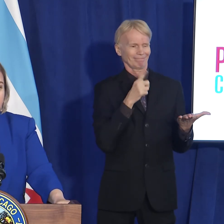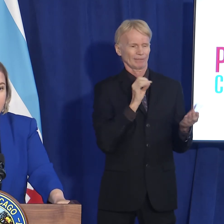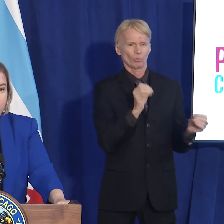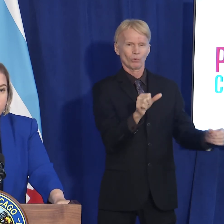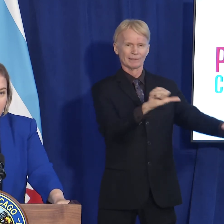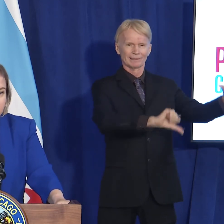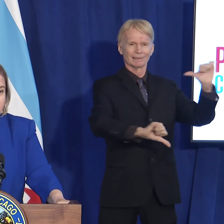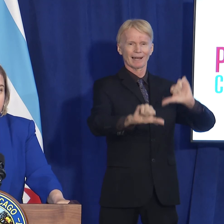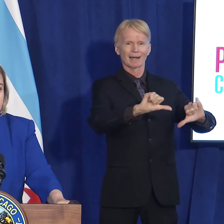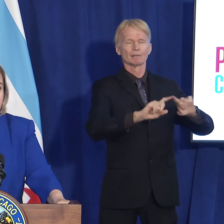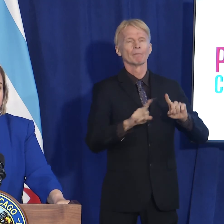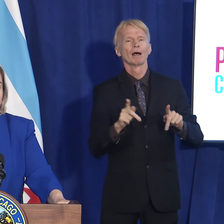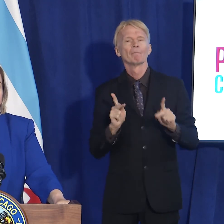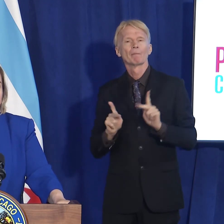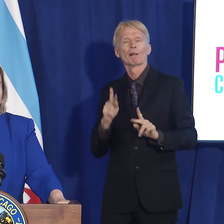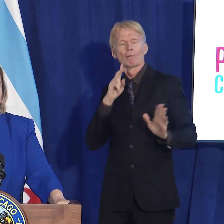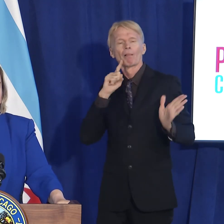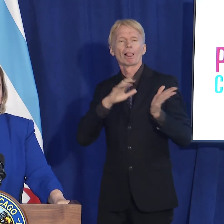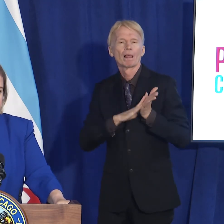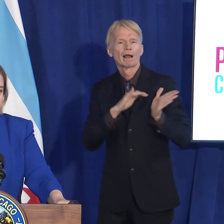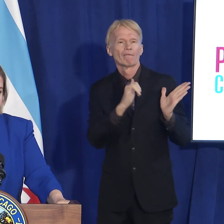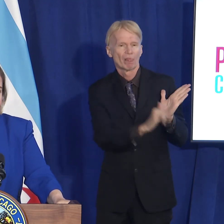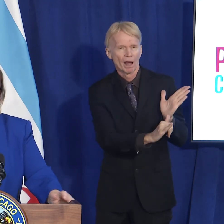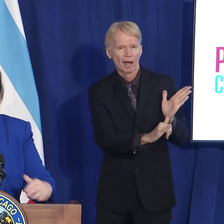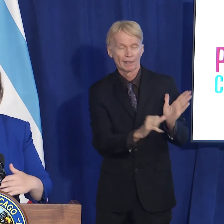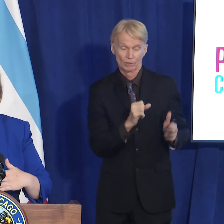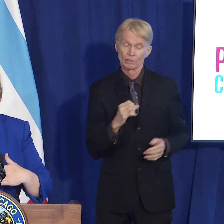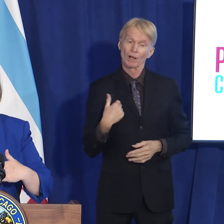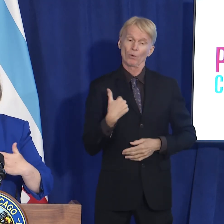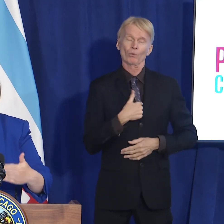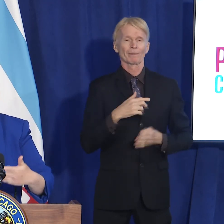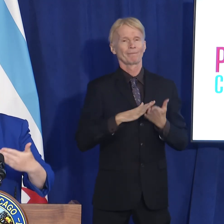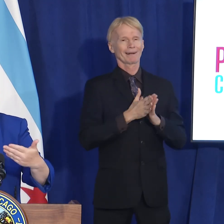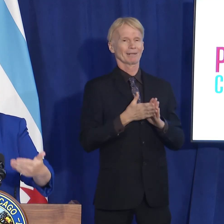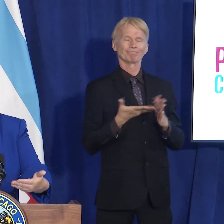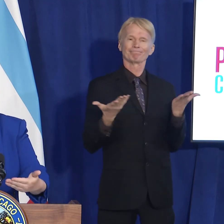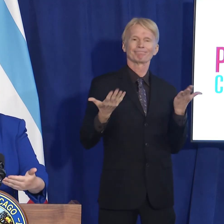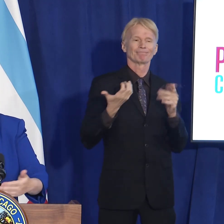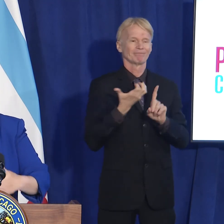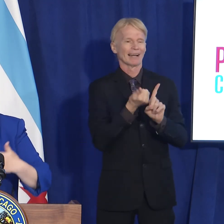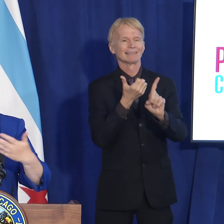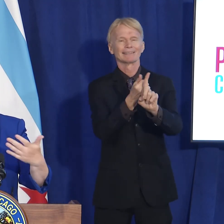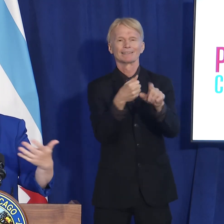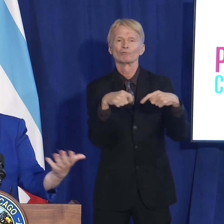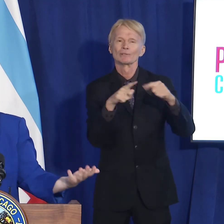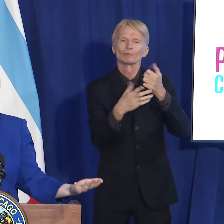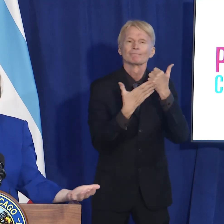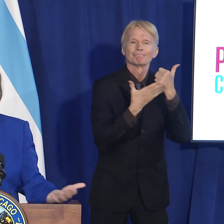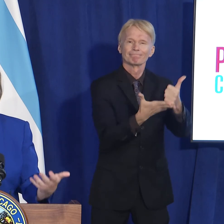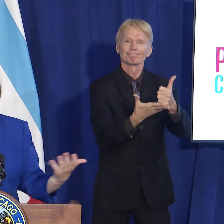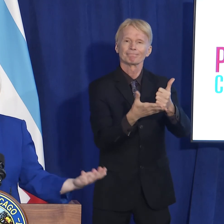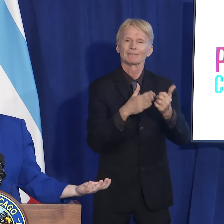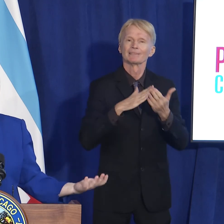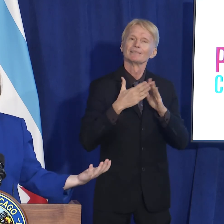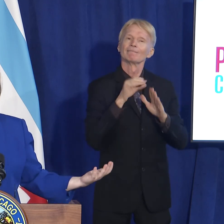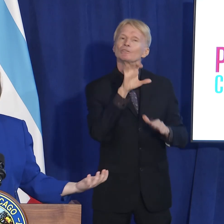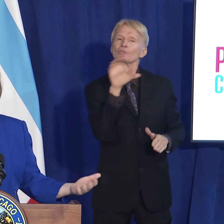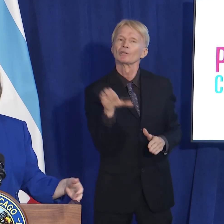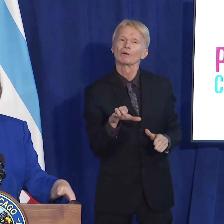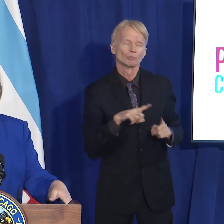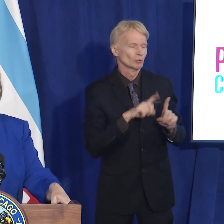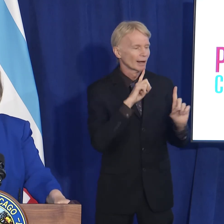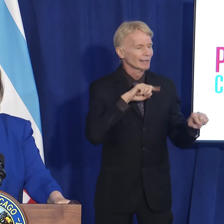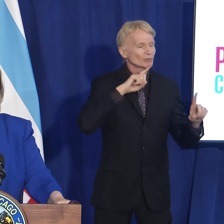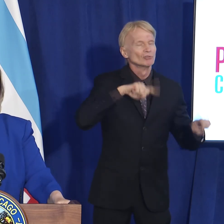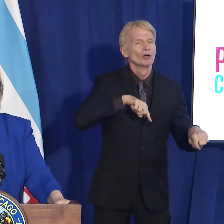gotten a lot of traction. And so our vaccine ambassadors do spend a fair bit of time helping just educate people and answer